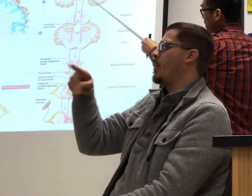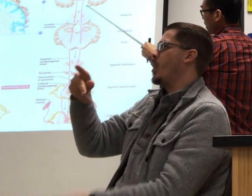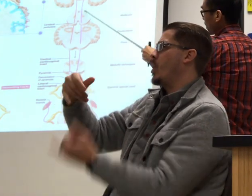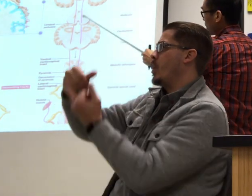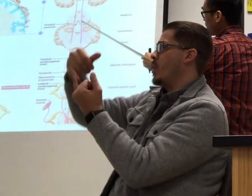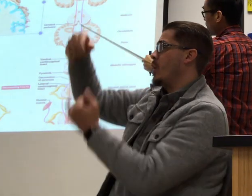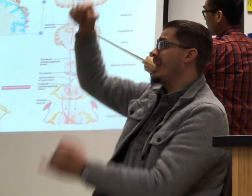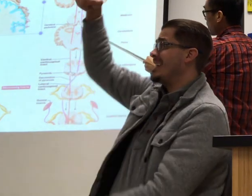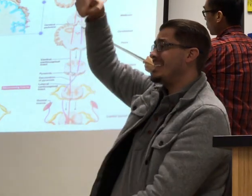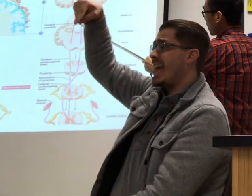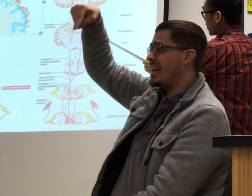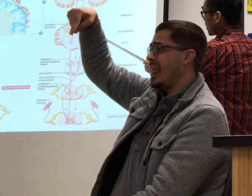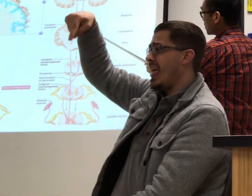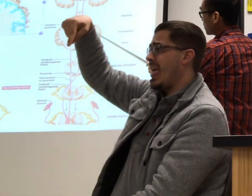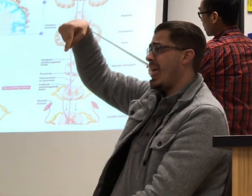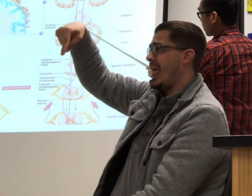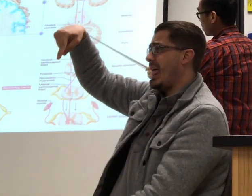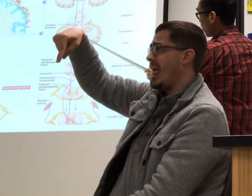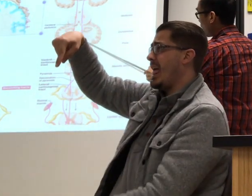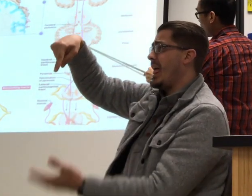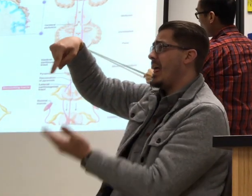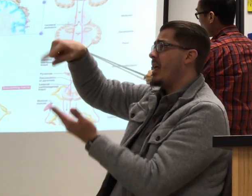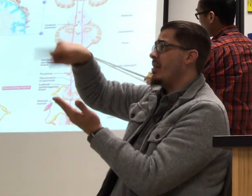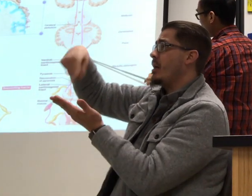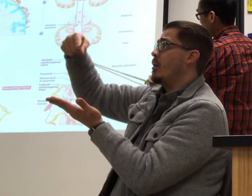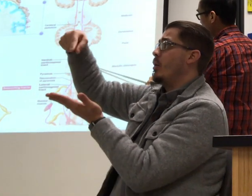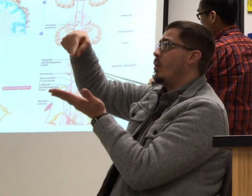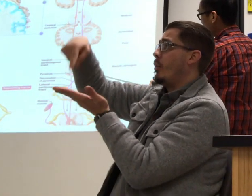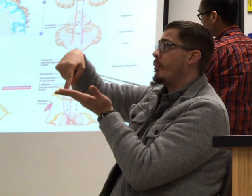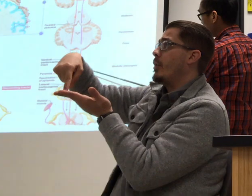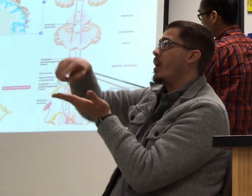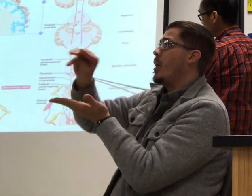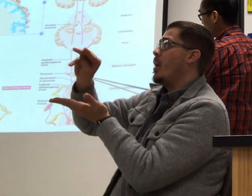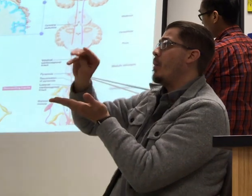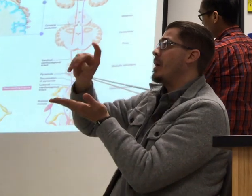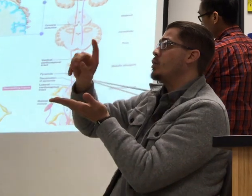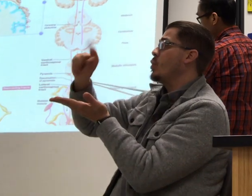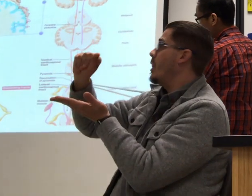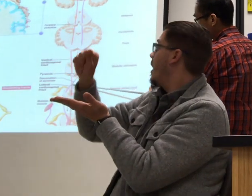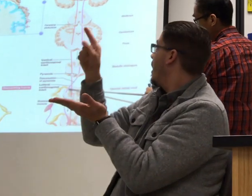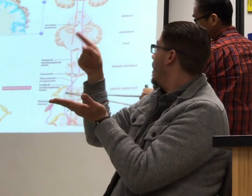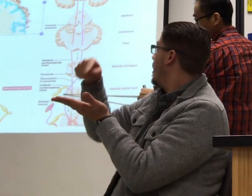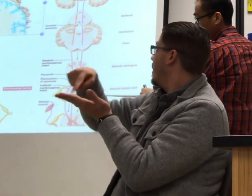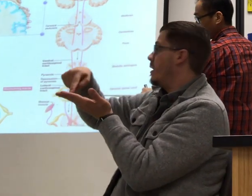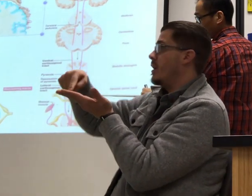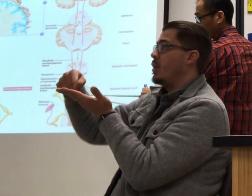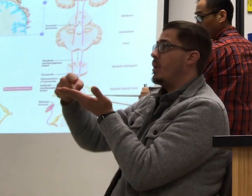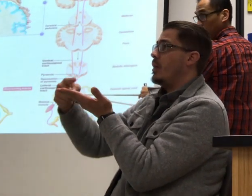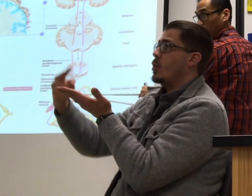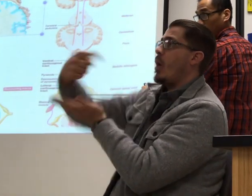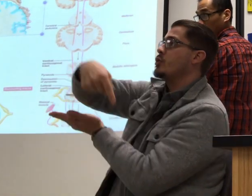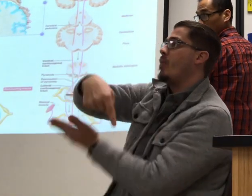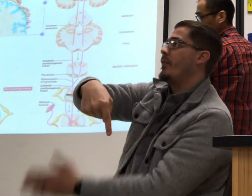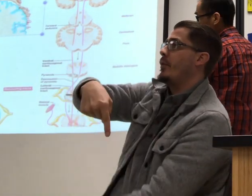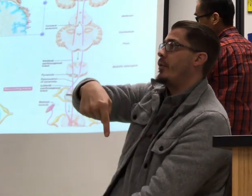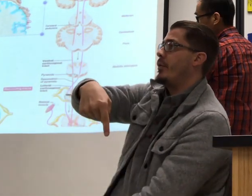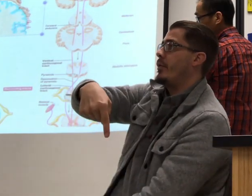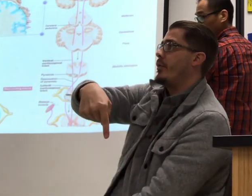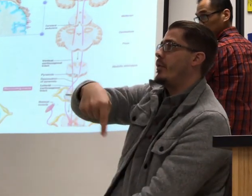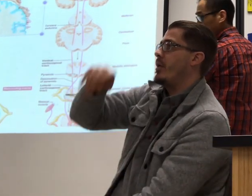It's descending. And when it gets all the way down to medulla, it crosses over right